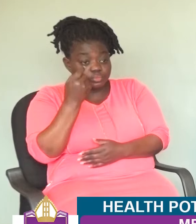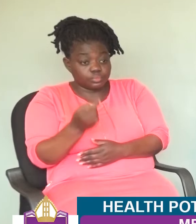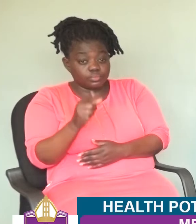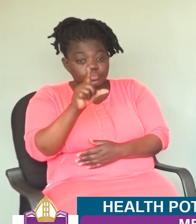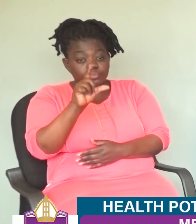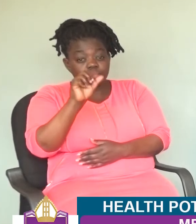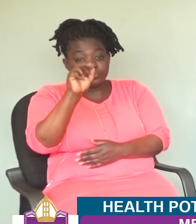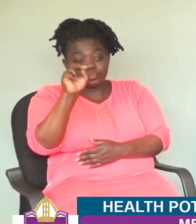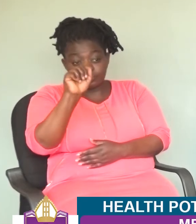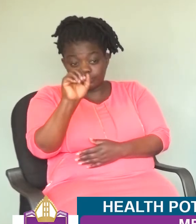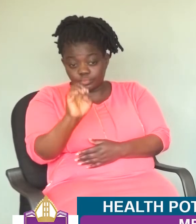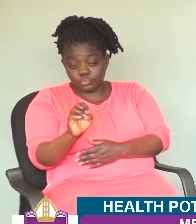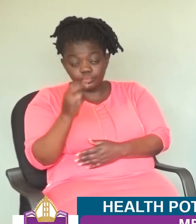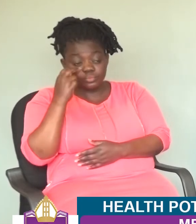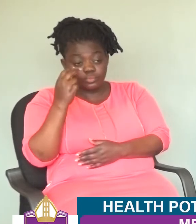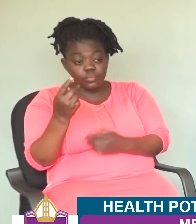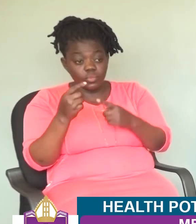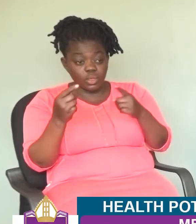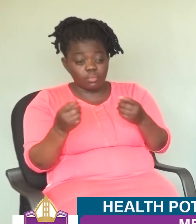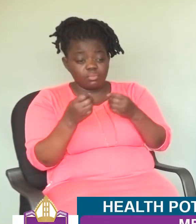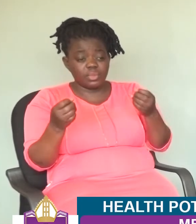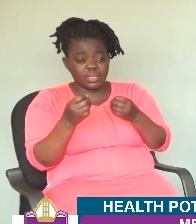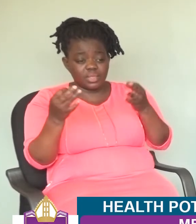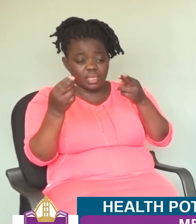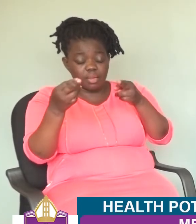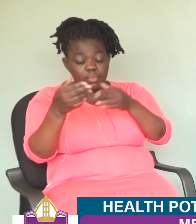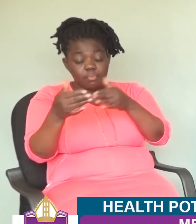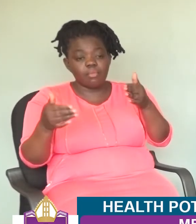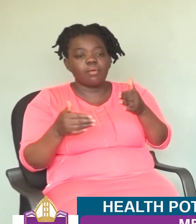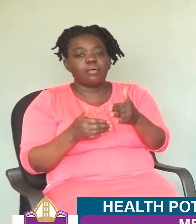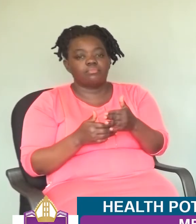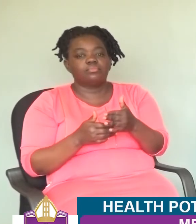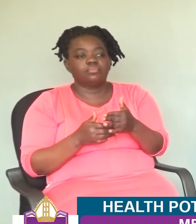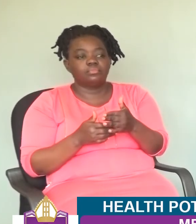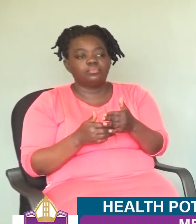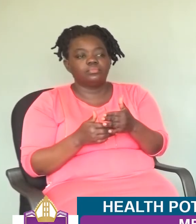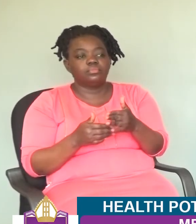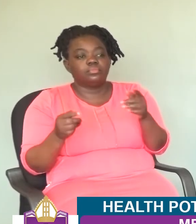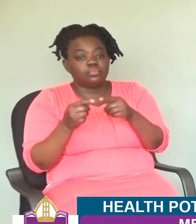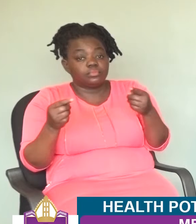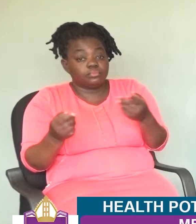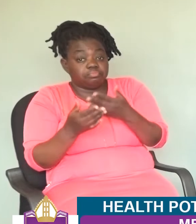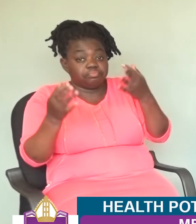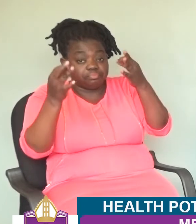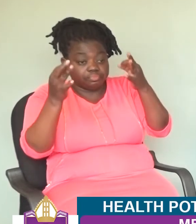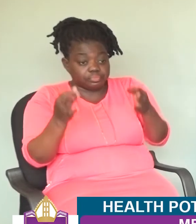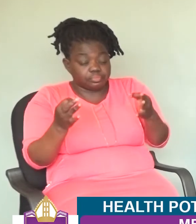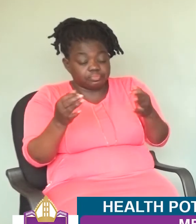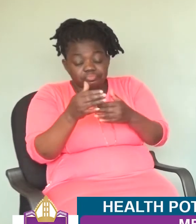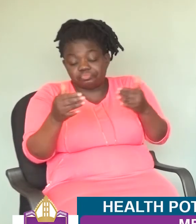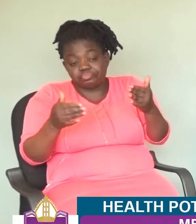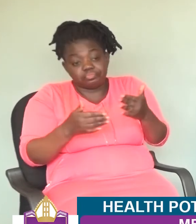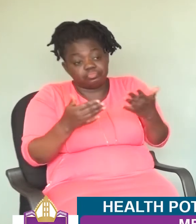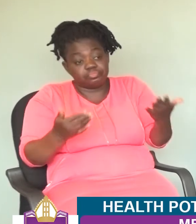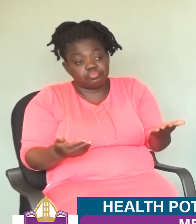you see inside in there. Okay? Now, there's a lot happening behind that lens. And if you remove everything happening behind that